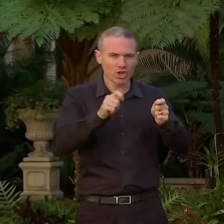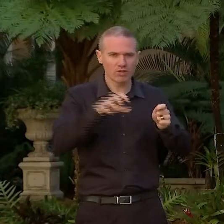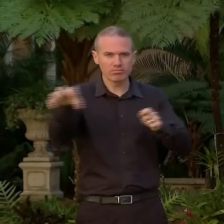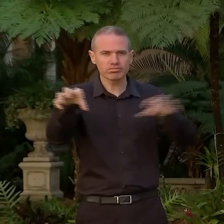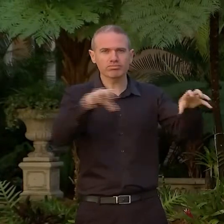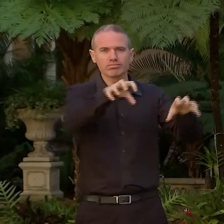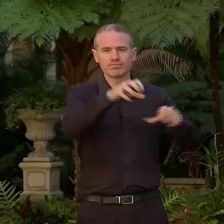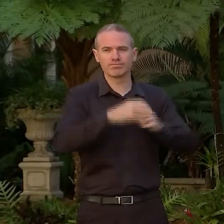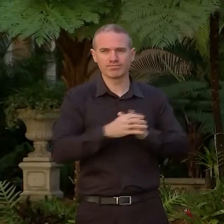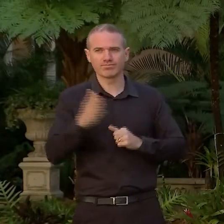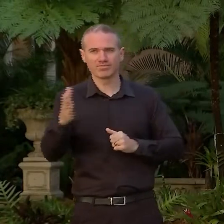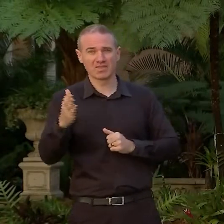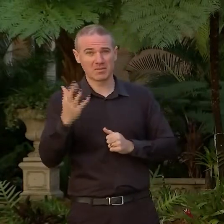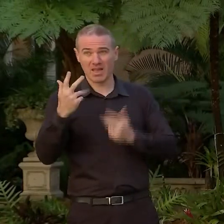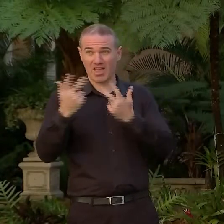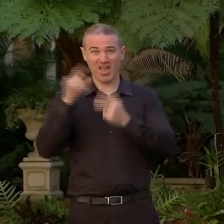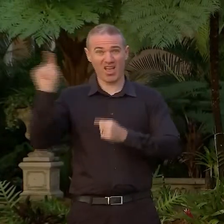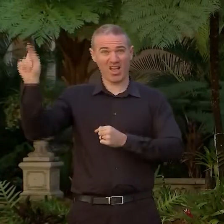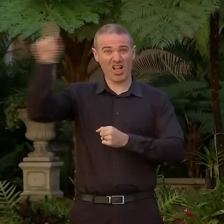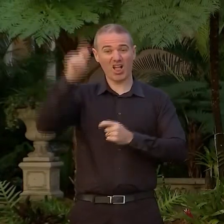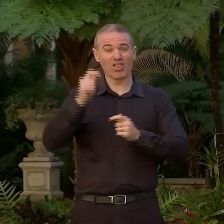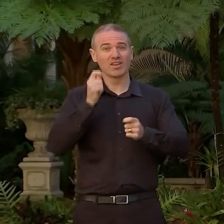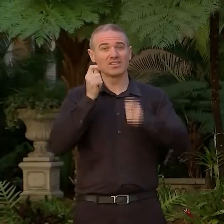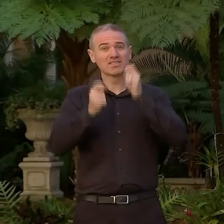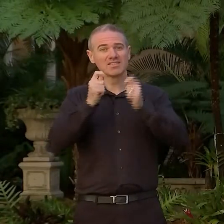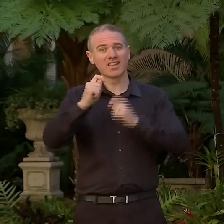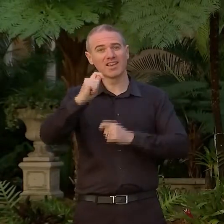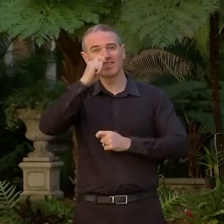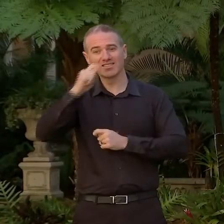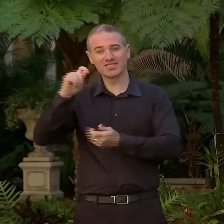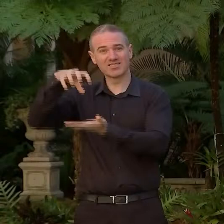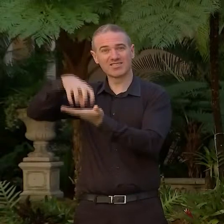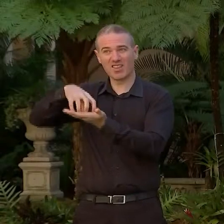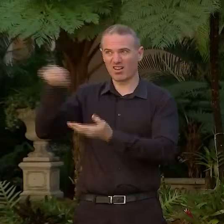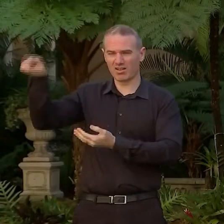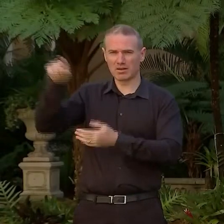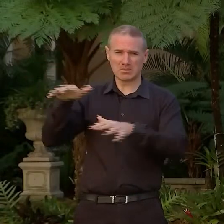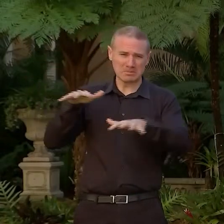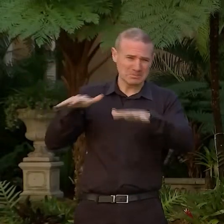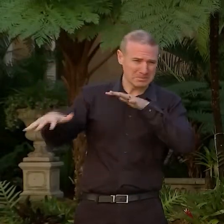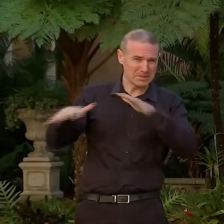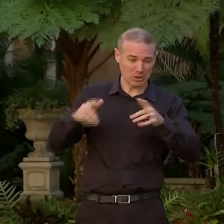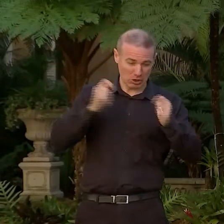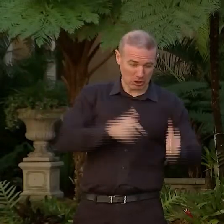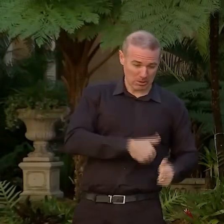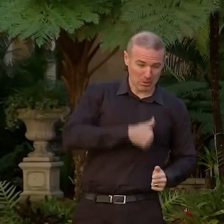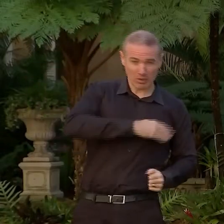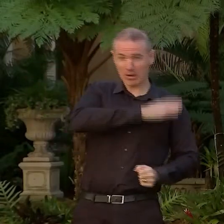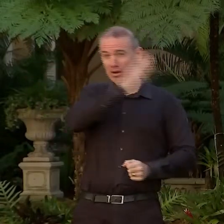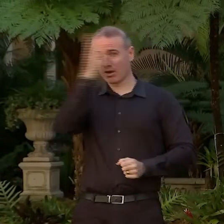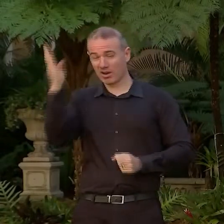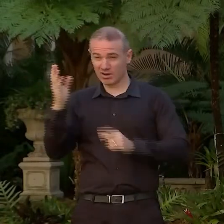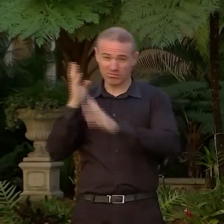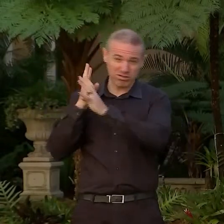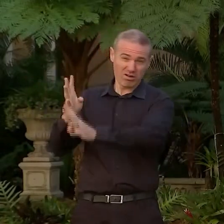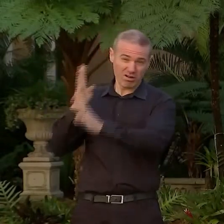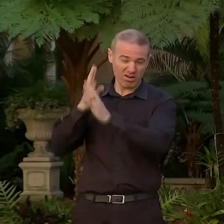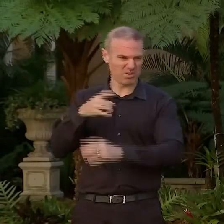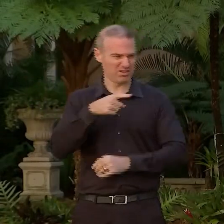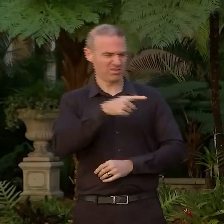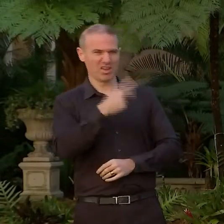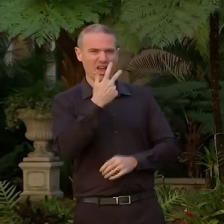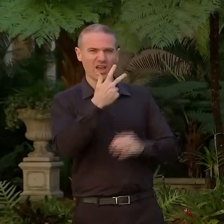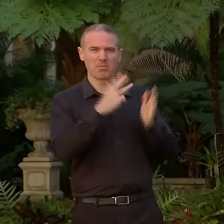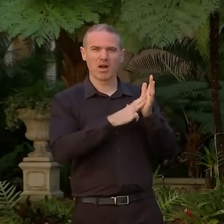these. So many others seem to be so busy in the early, from early morning right through. So you might be needed